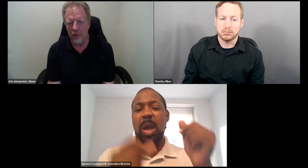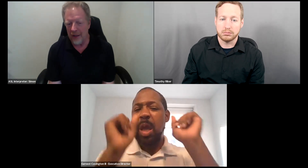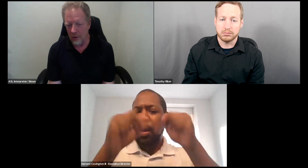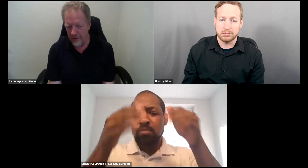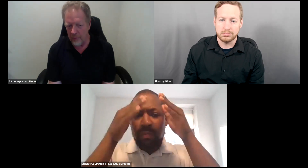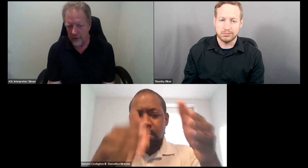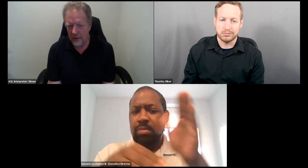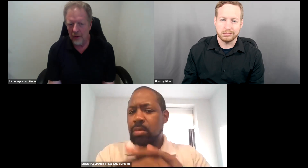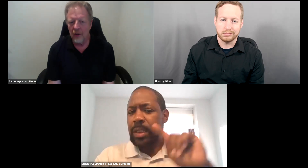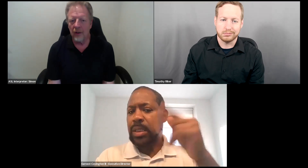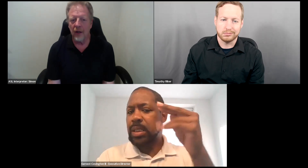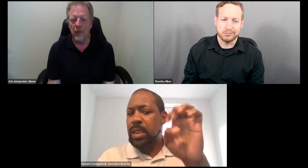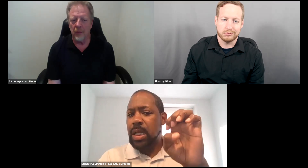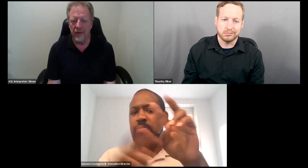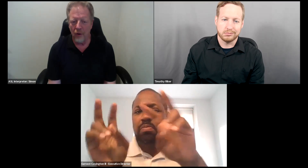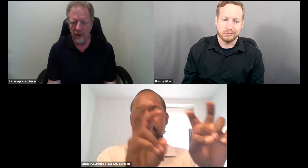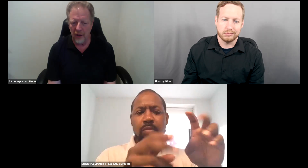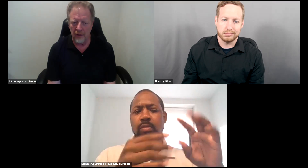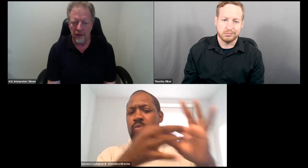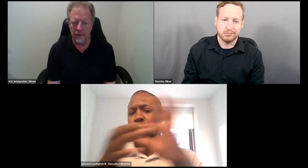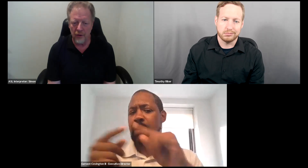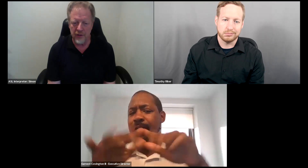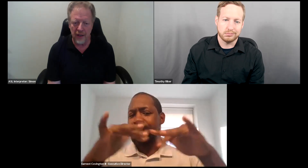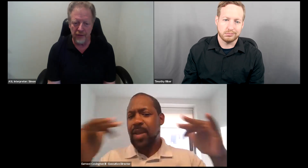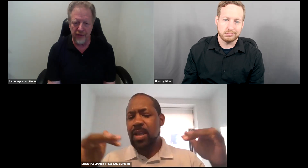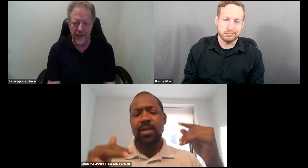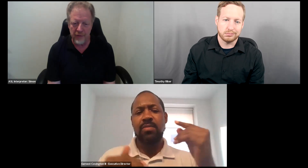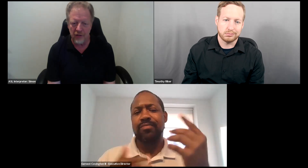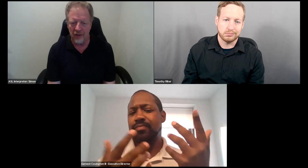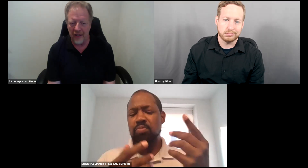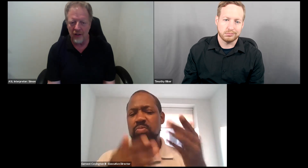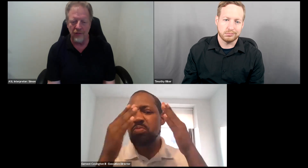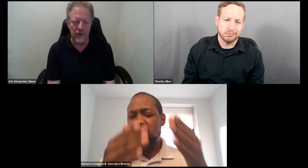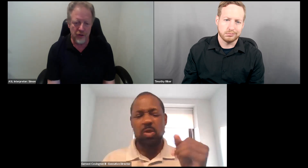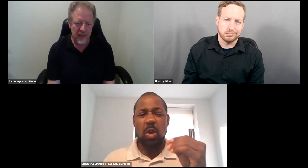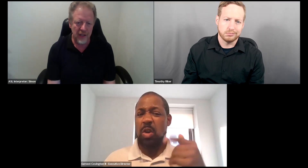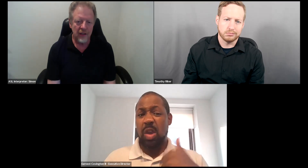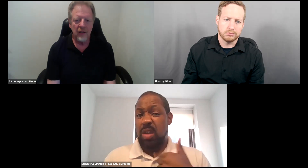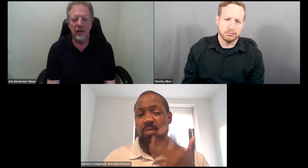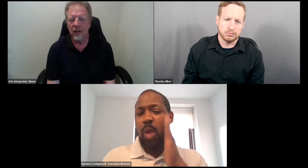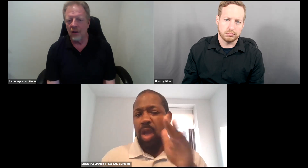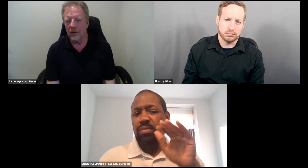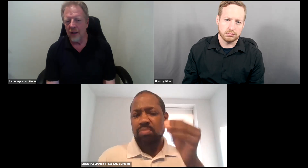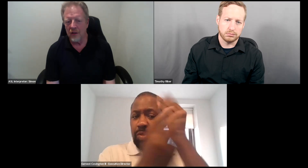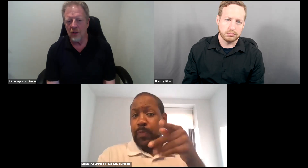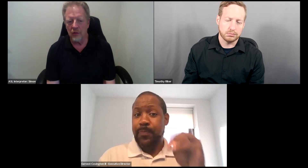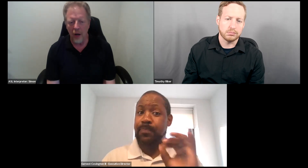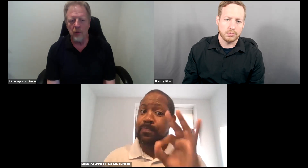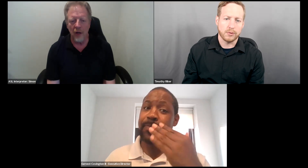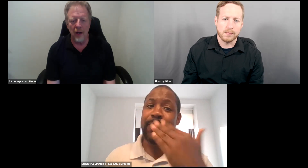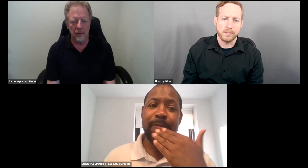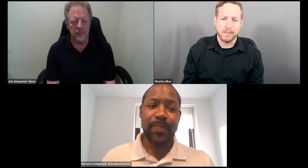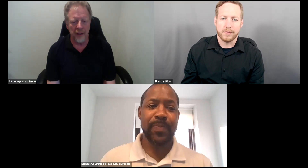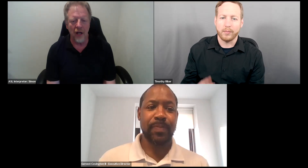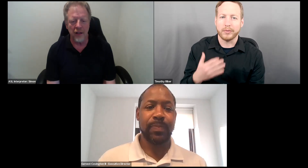coffee hour in November. Okay, we could be focusing on different themes that are related to diversity, you know, and so I